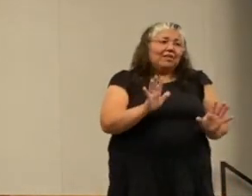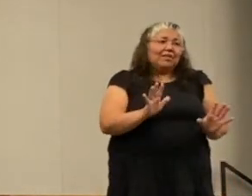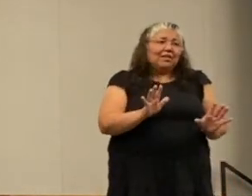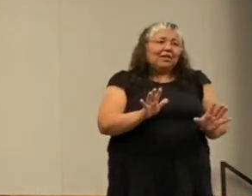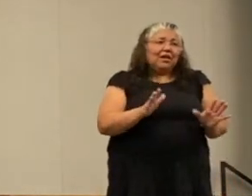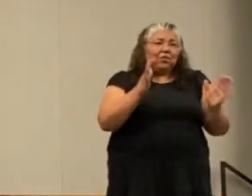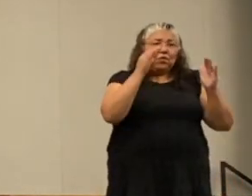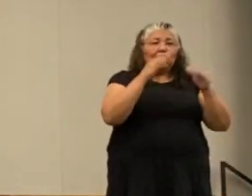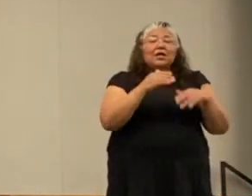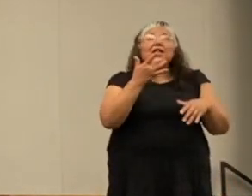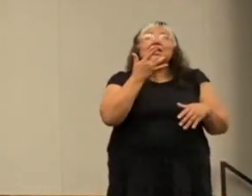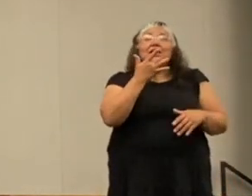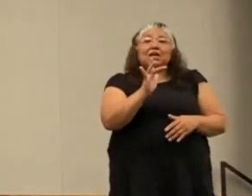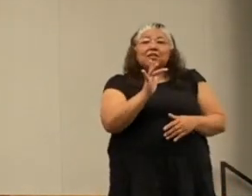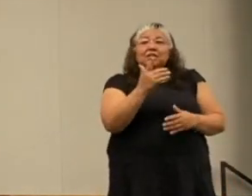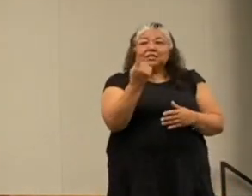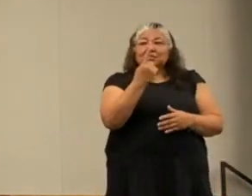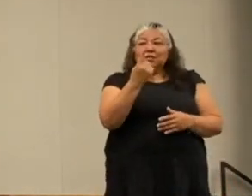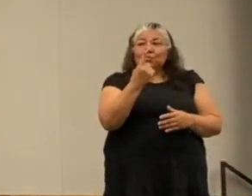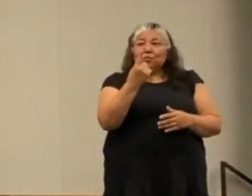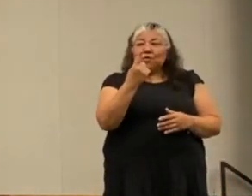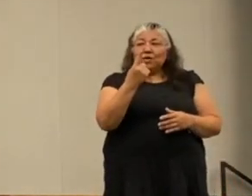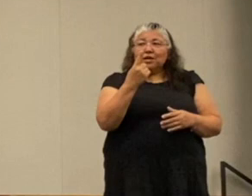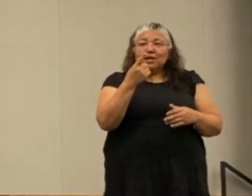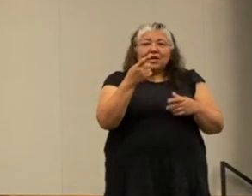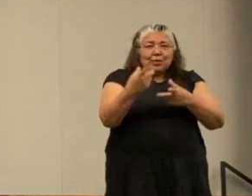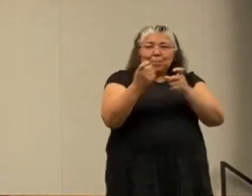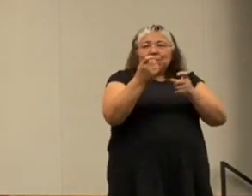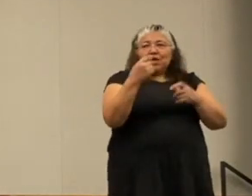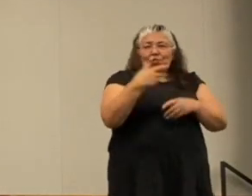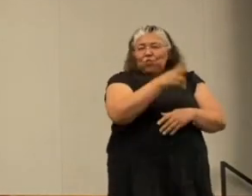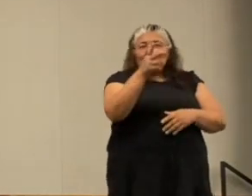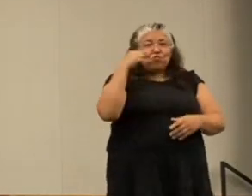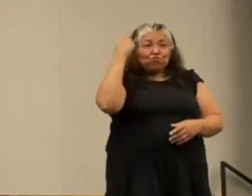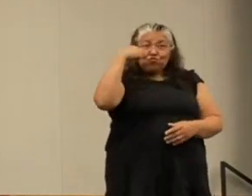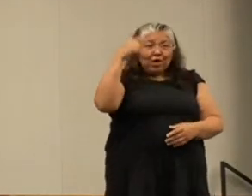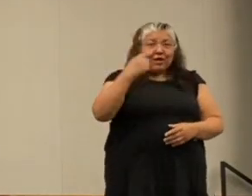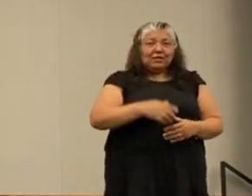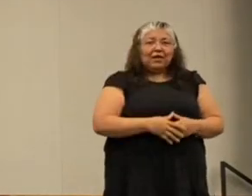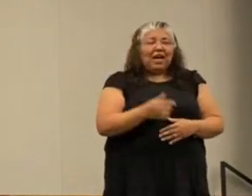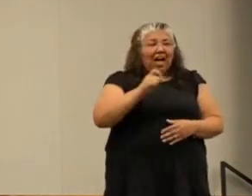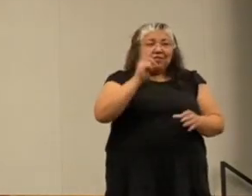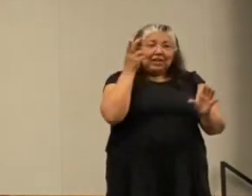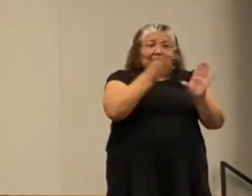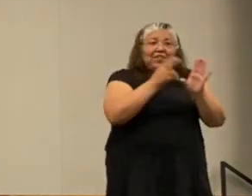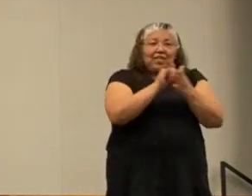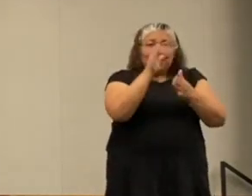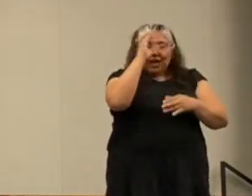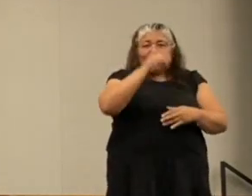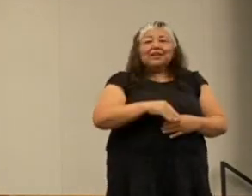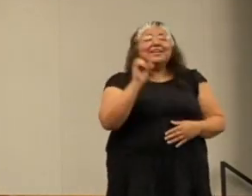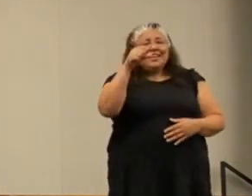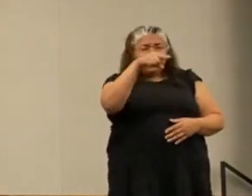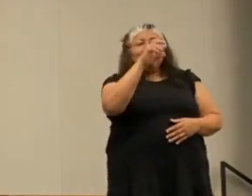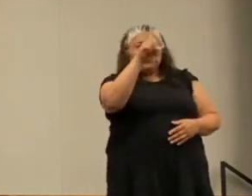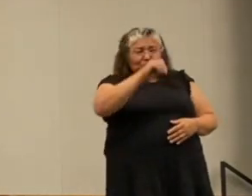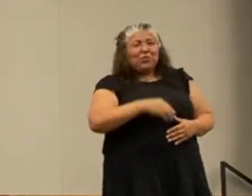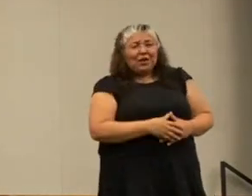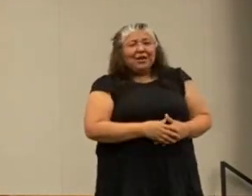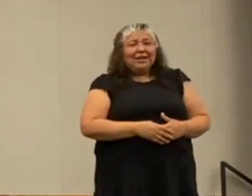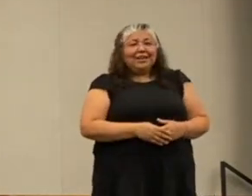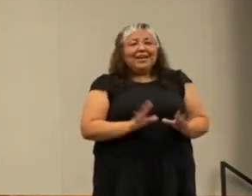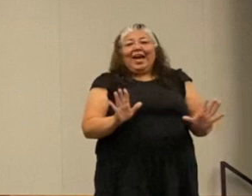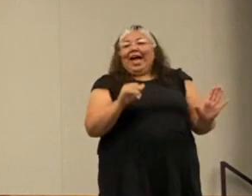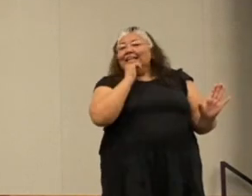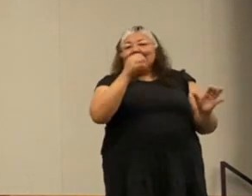for. And luckily, somebody sped by us like craziness. He's like, I gotta get that guy. I was like, yes, you do. And he gave me